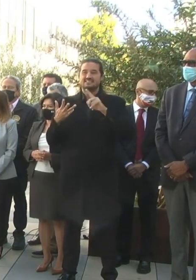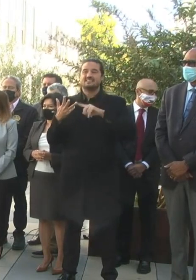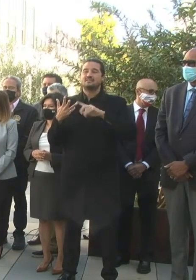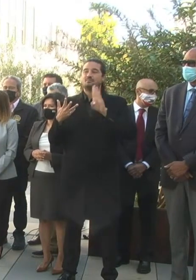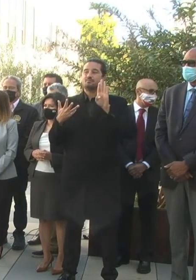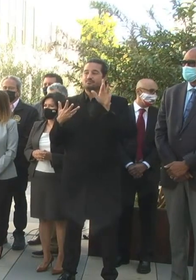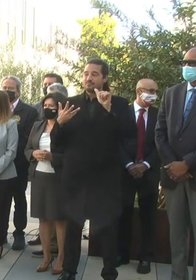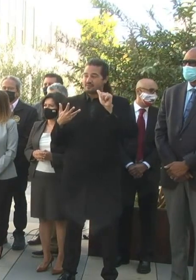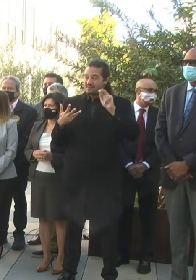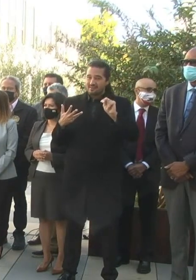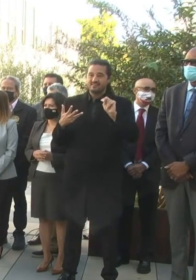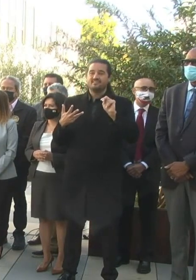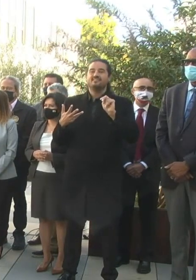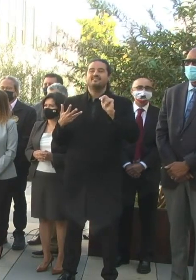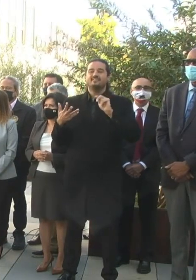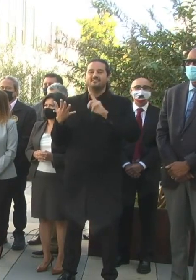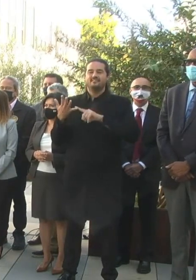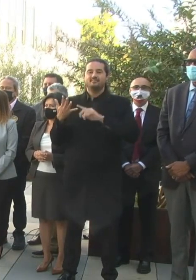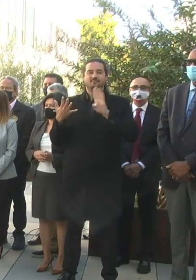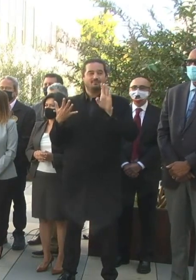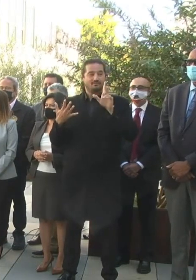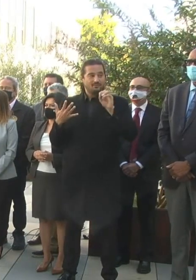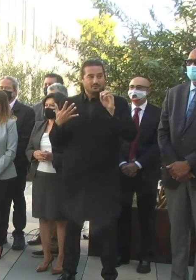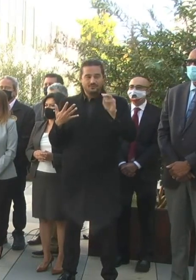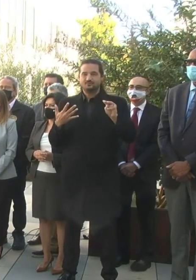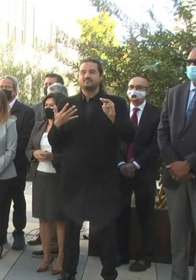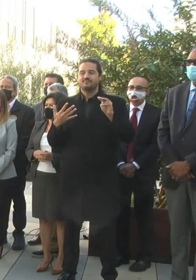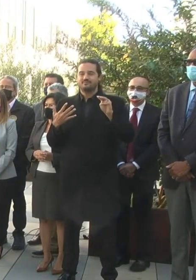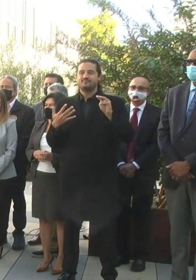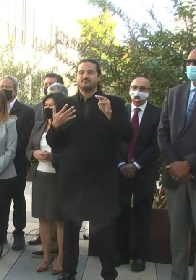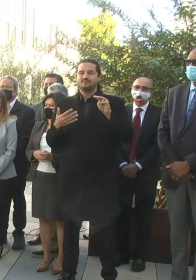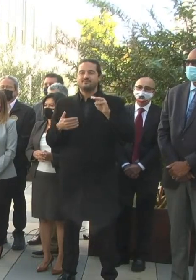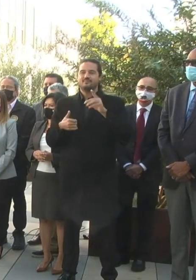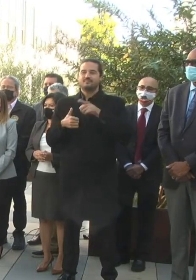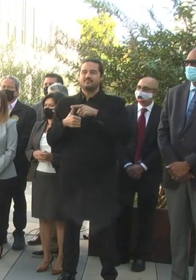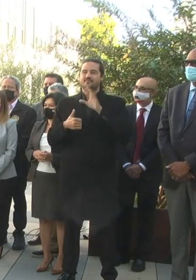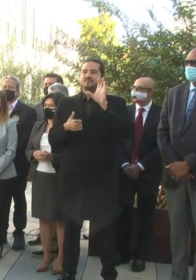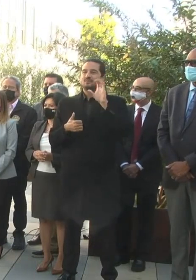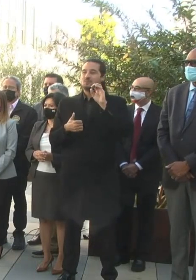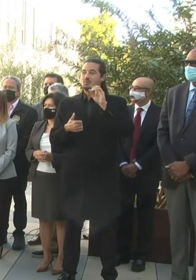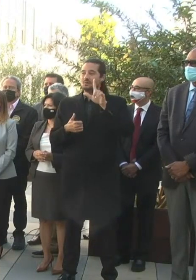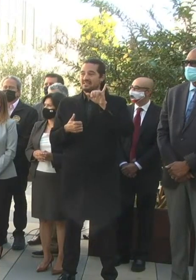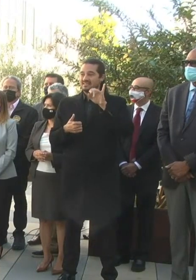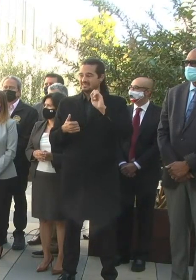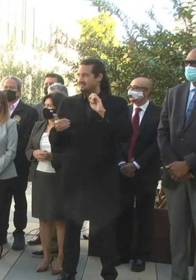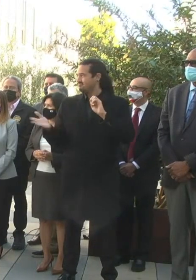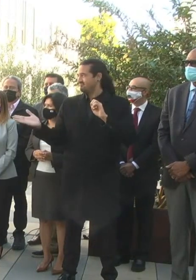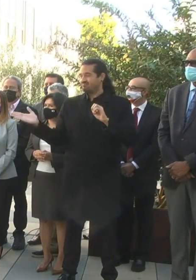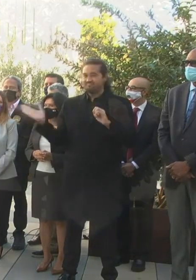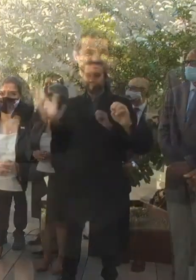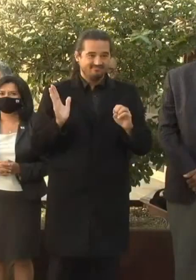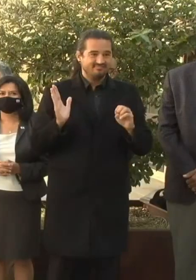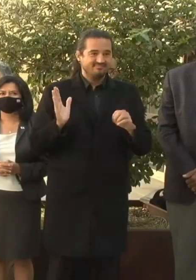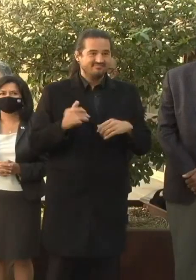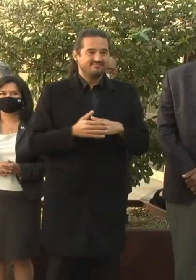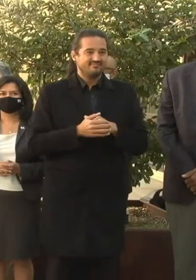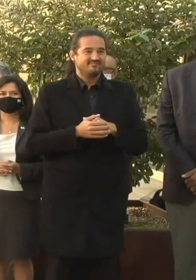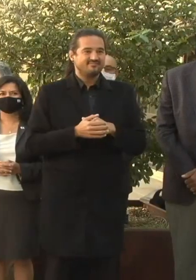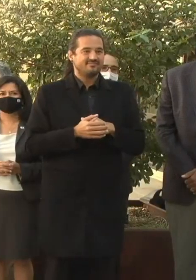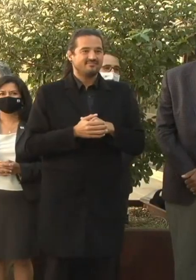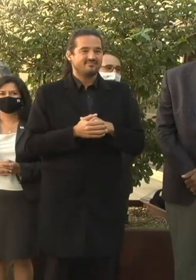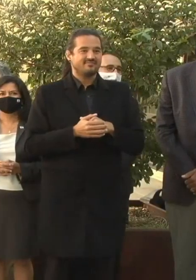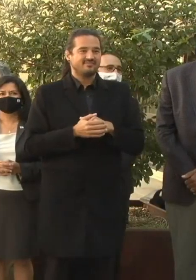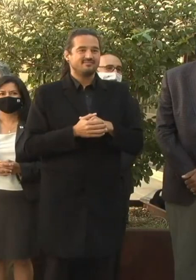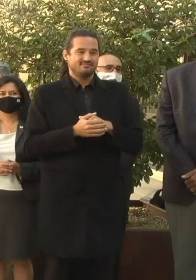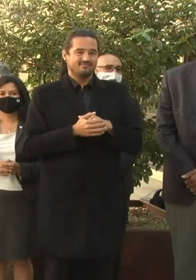Bloom, Assembly Member Cooley, and Assembly Member Gabriel. We are so proud to welcome